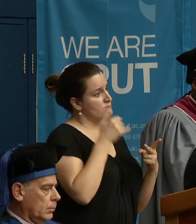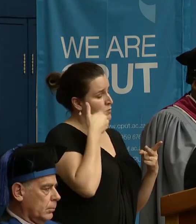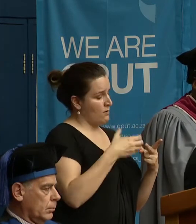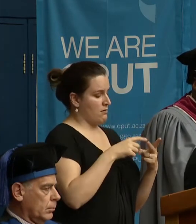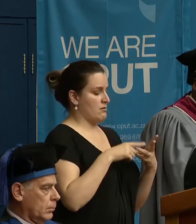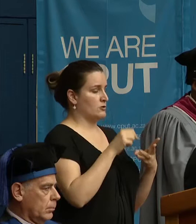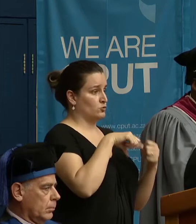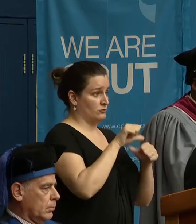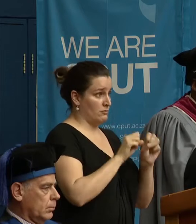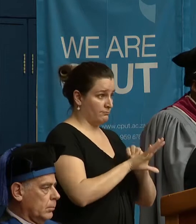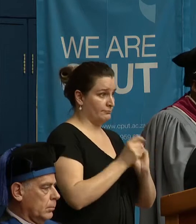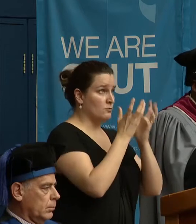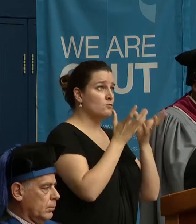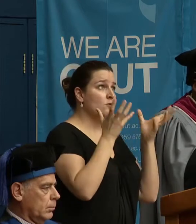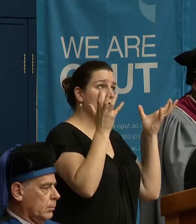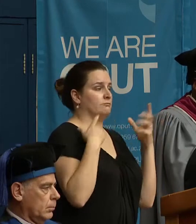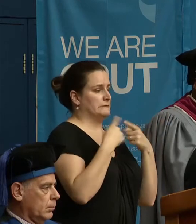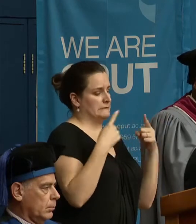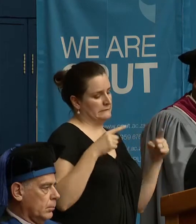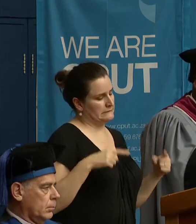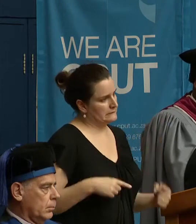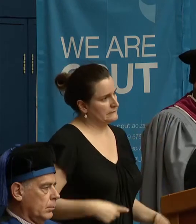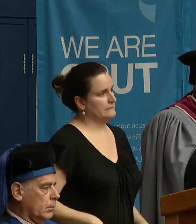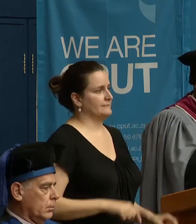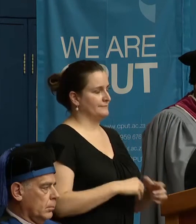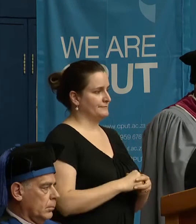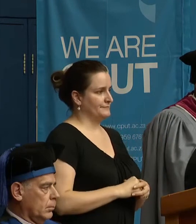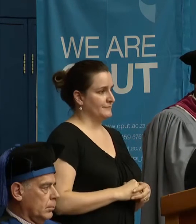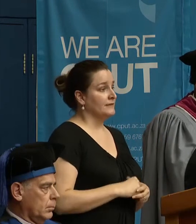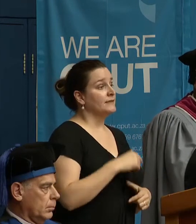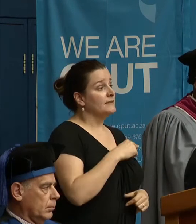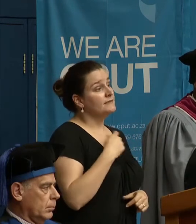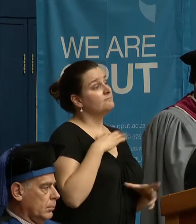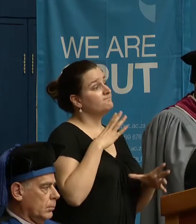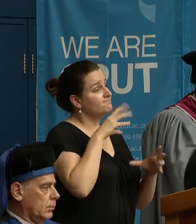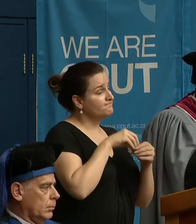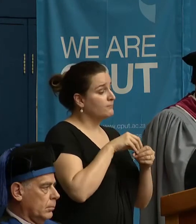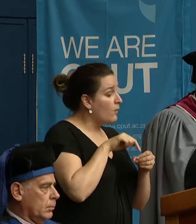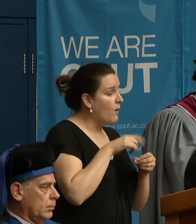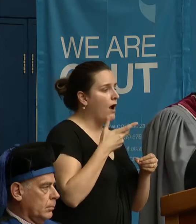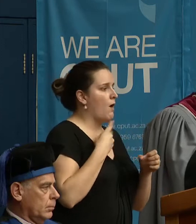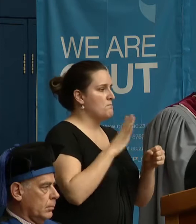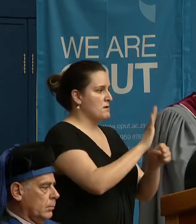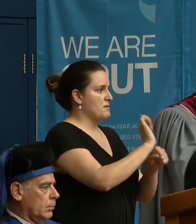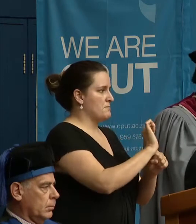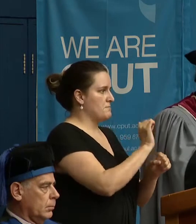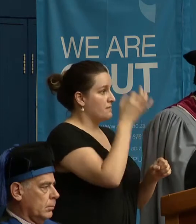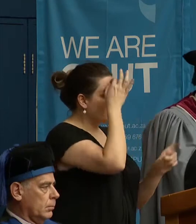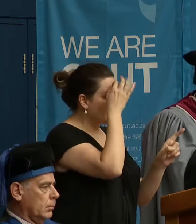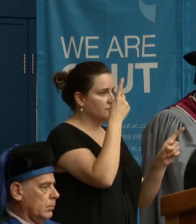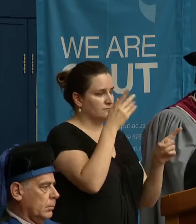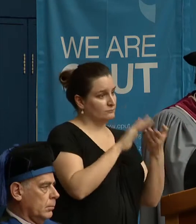cloud, digitization inclusion, open data, broadband, etc., and their impact on government, citizens, and the